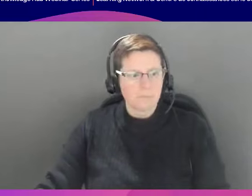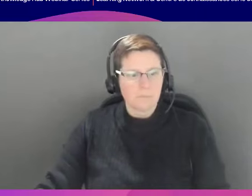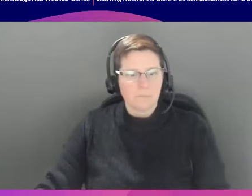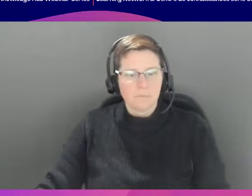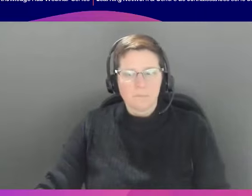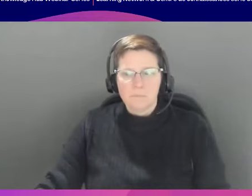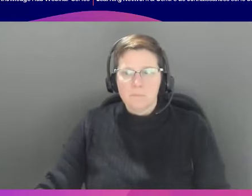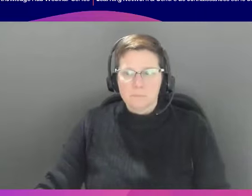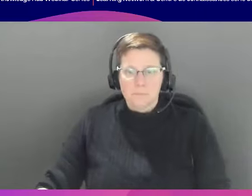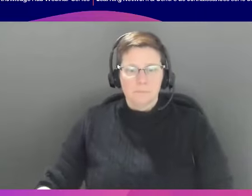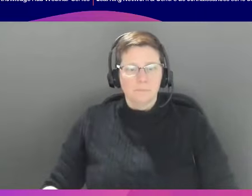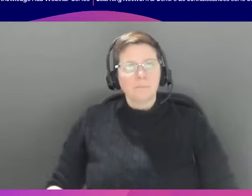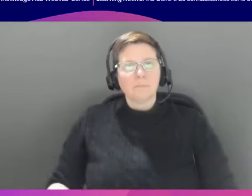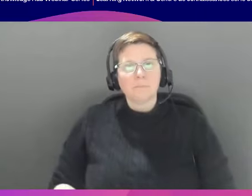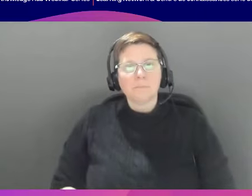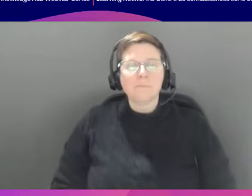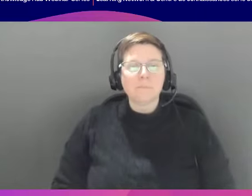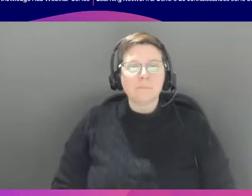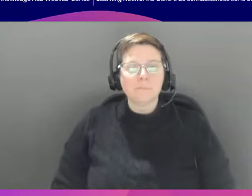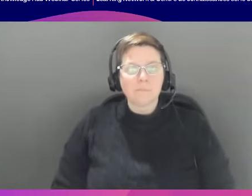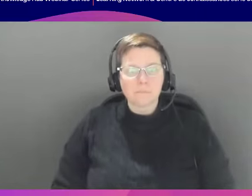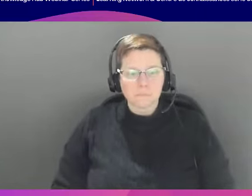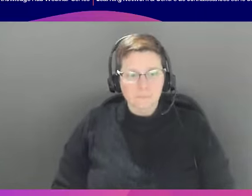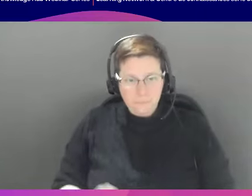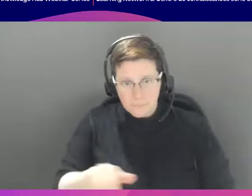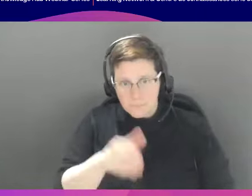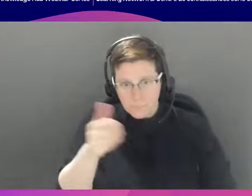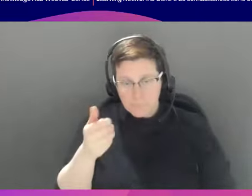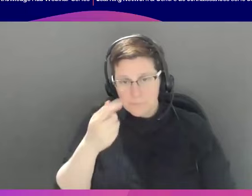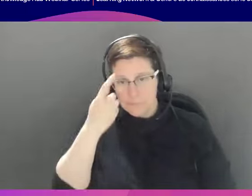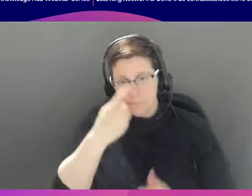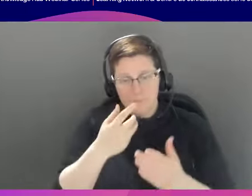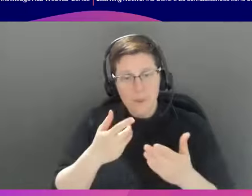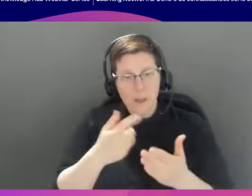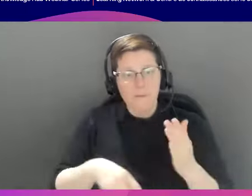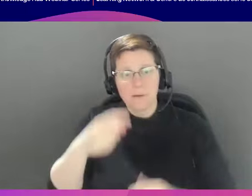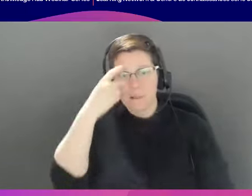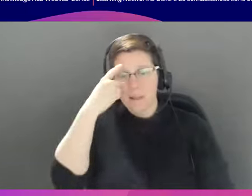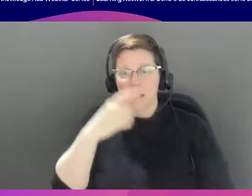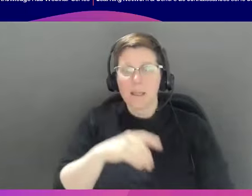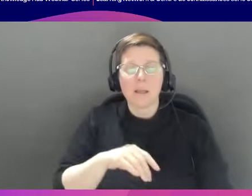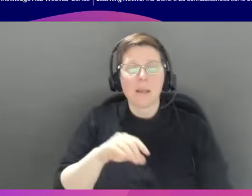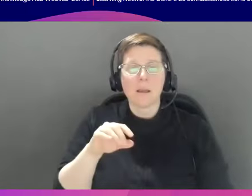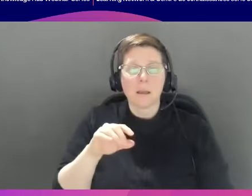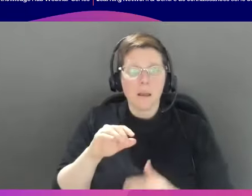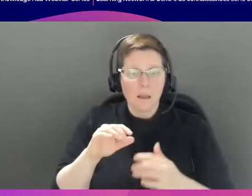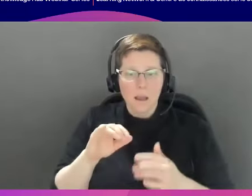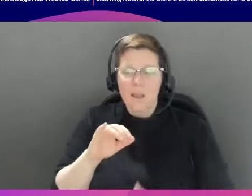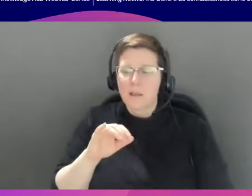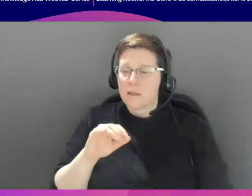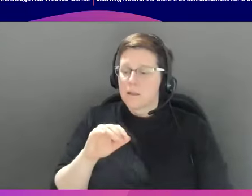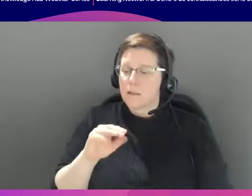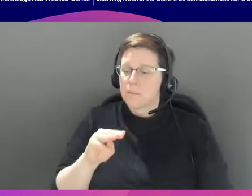Further, another consideration we have to understand is the implications and connections of gender and misogyny to how we understand the frameworks